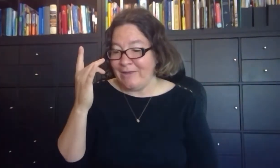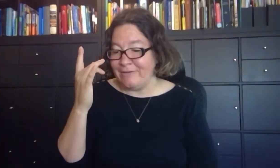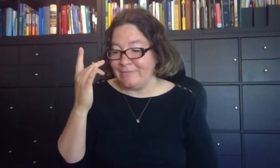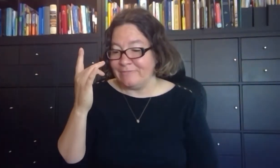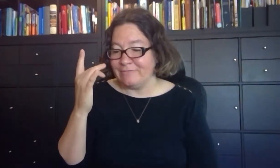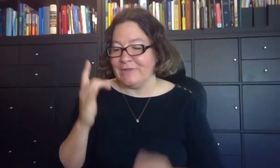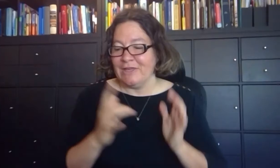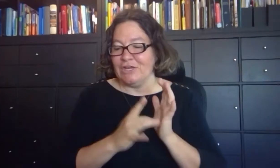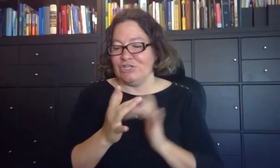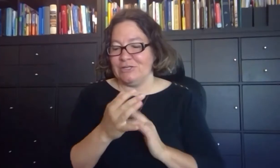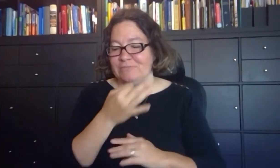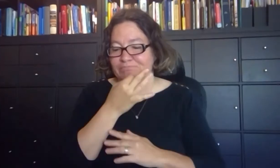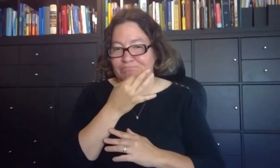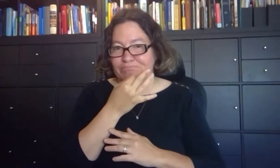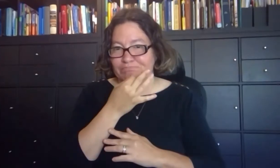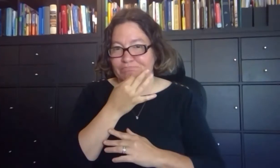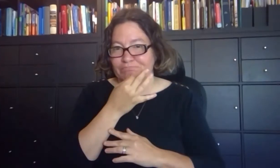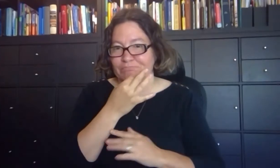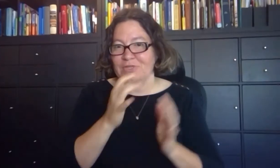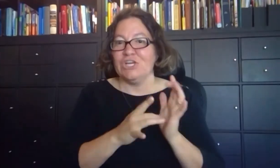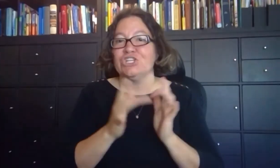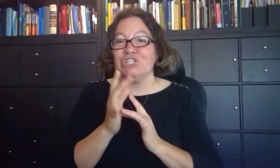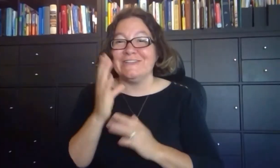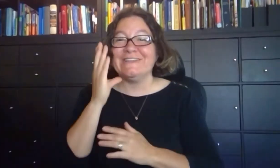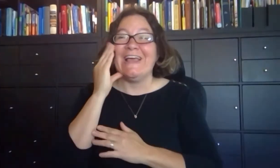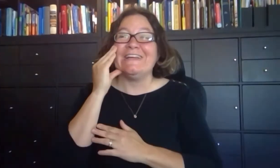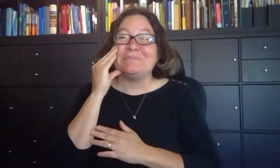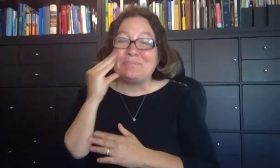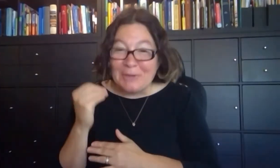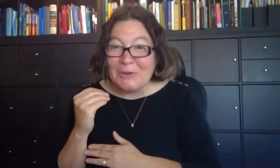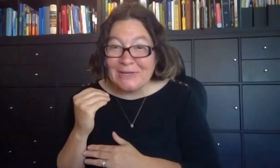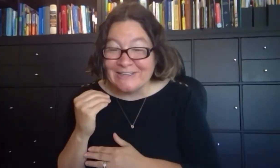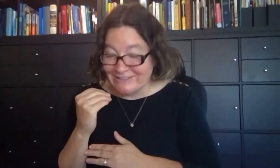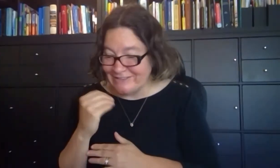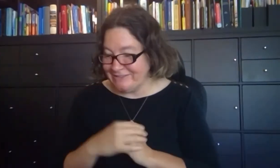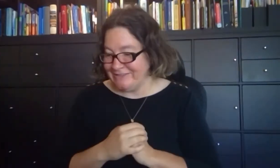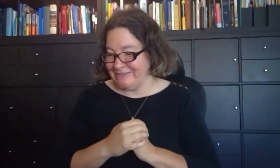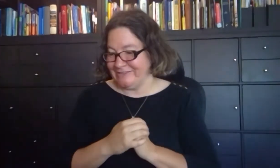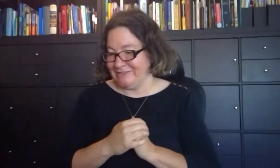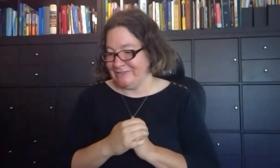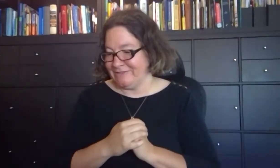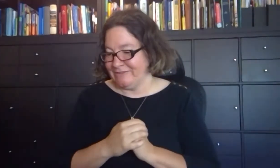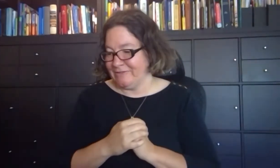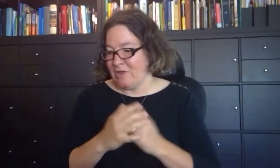How does Jesus know? Because Jesus is the expert. Jesus experienced